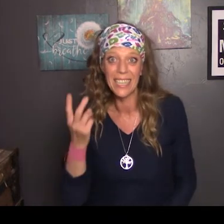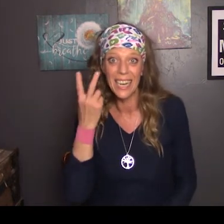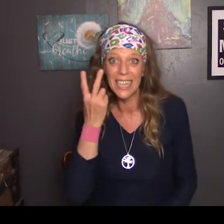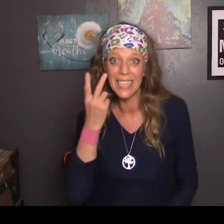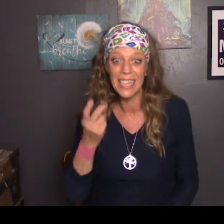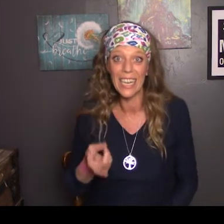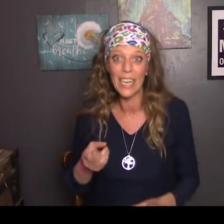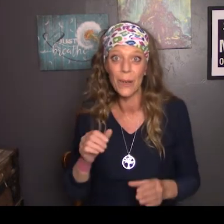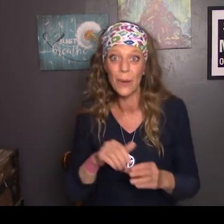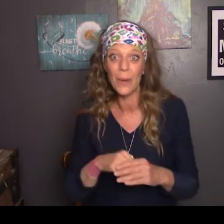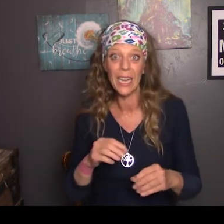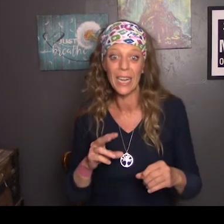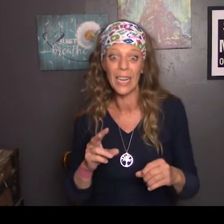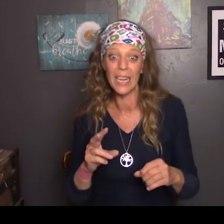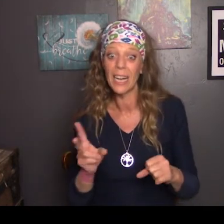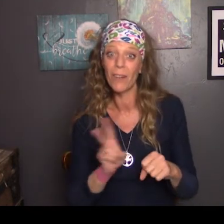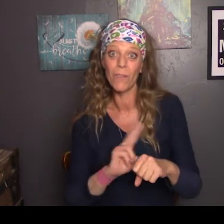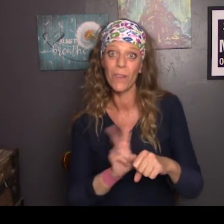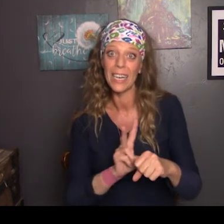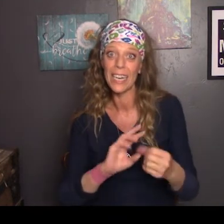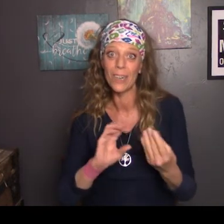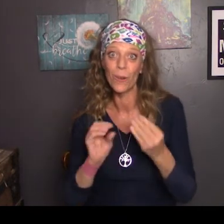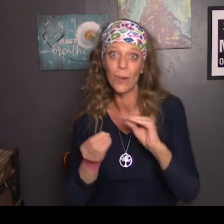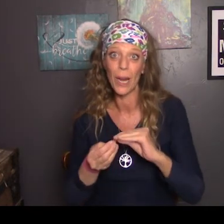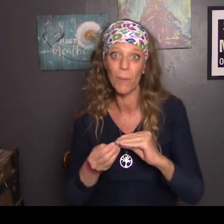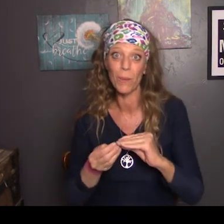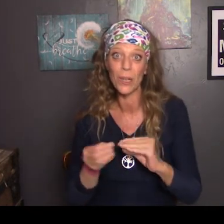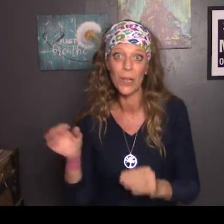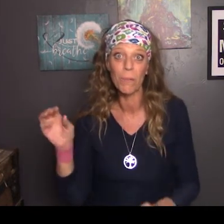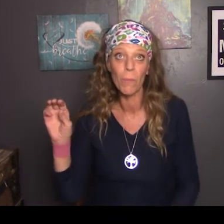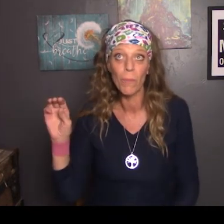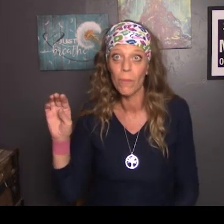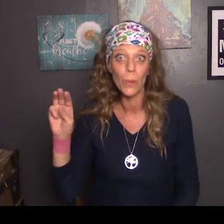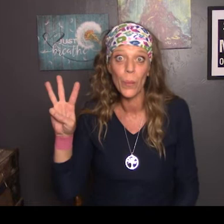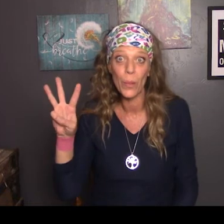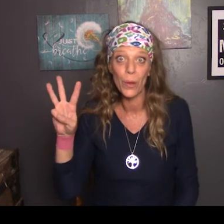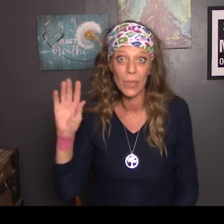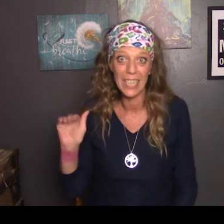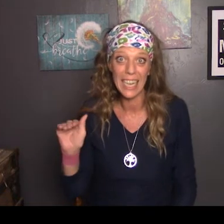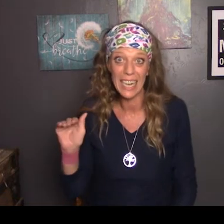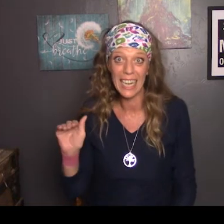See you in video number 13.